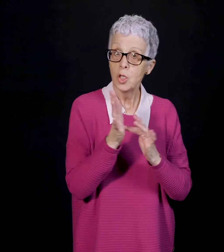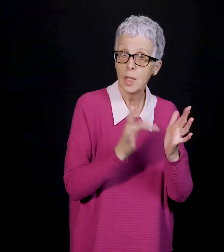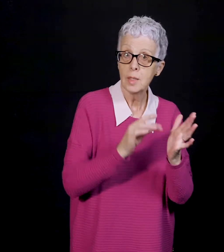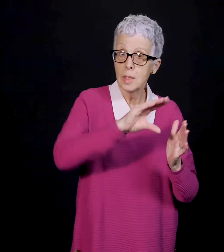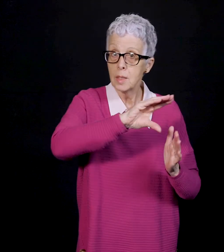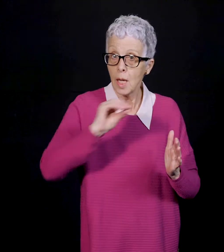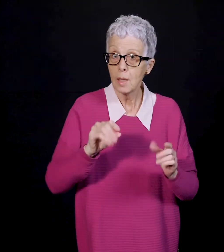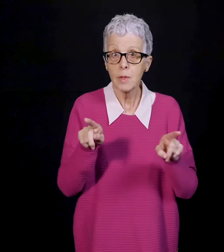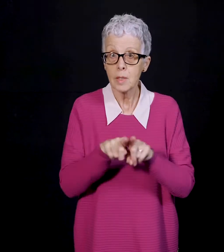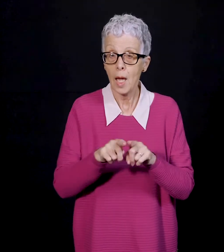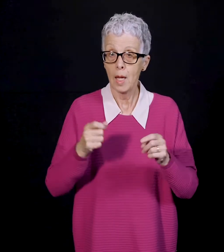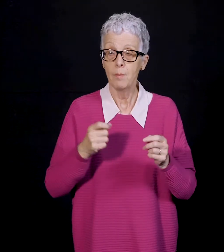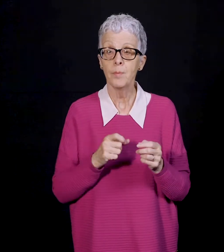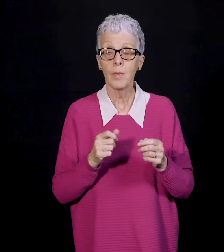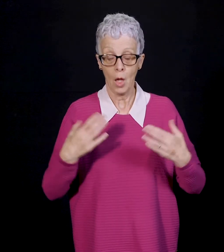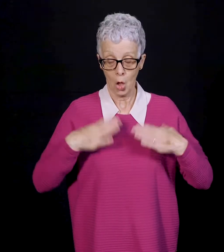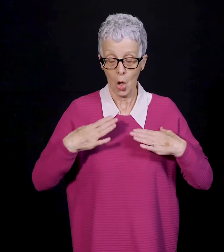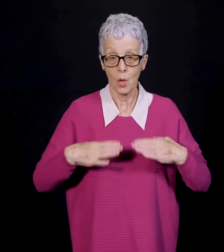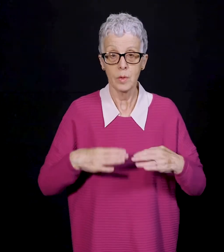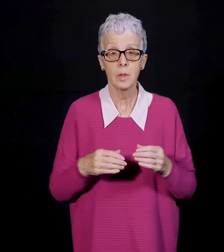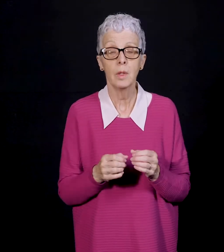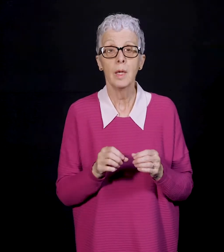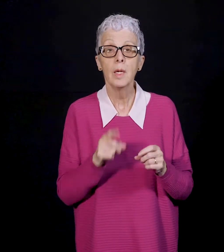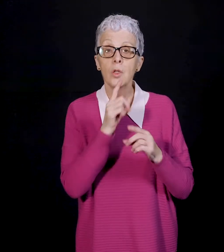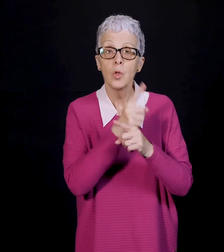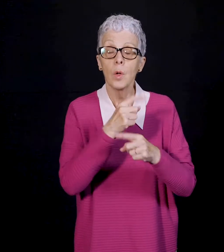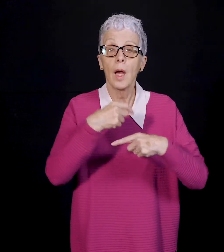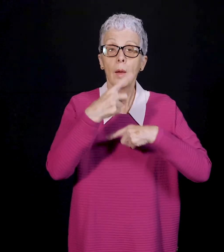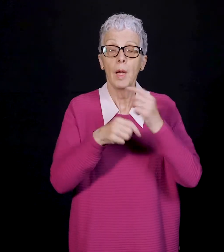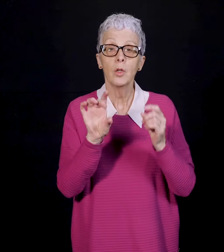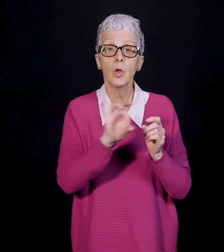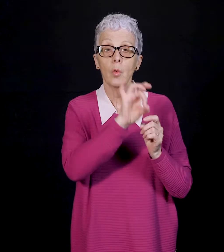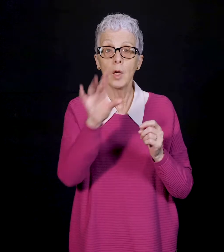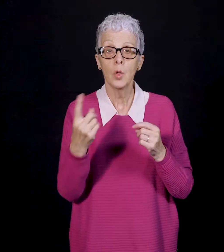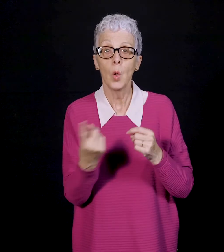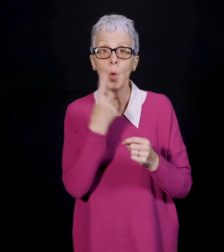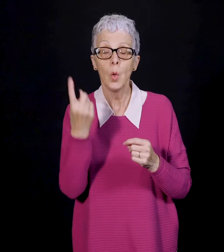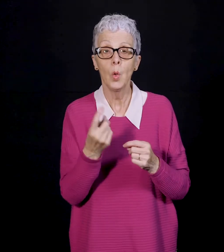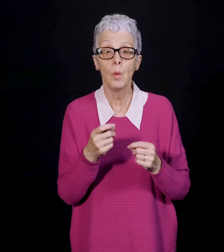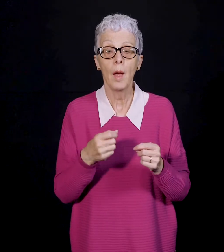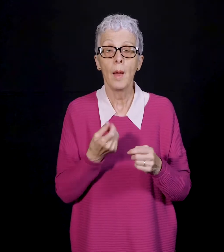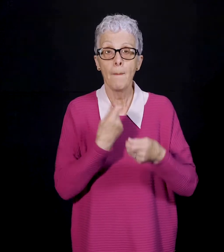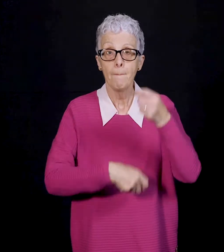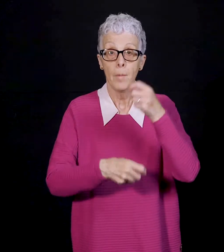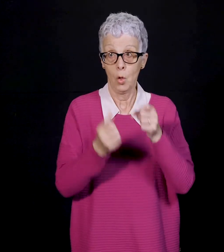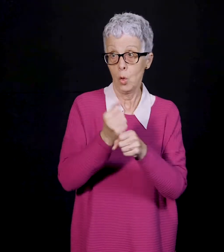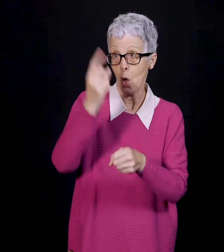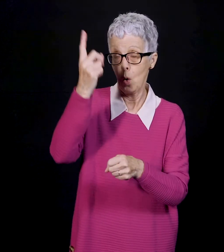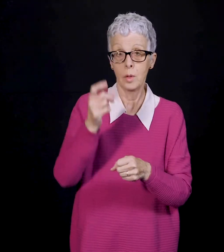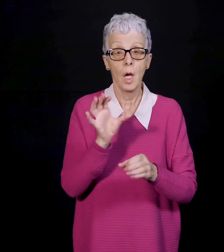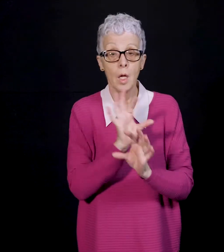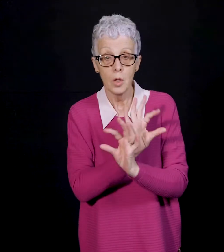linen garments. In Philippians 2, it talks of Christ saying, who, being in very nature God, did